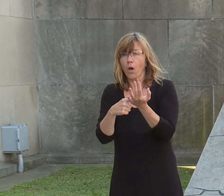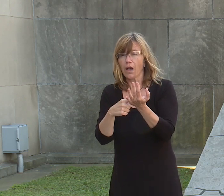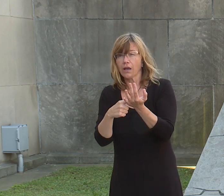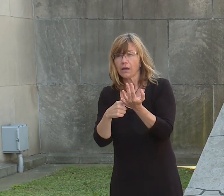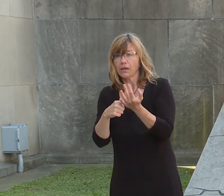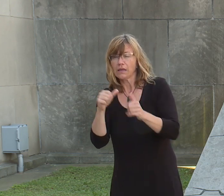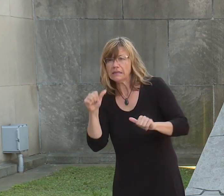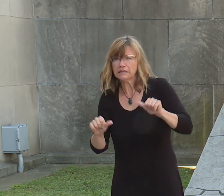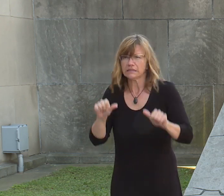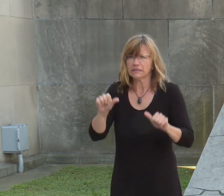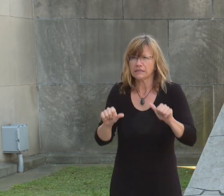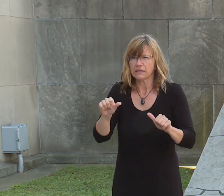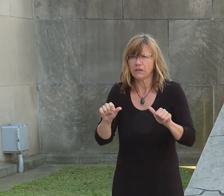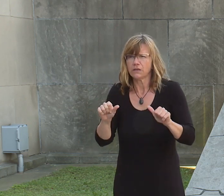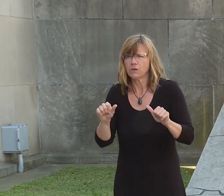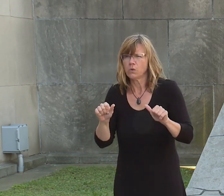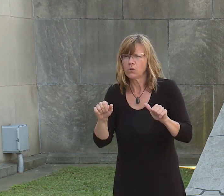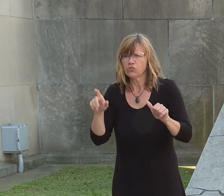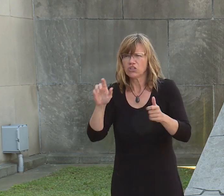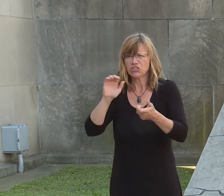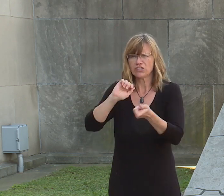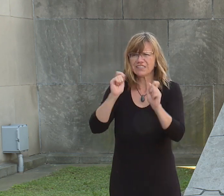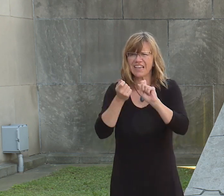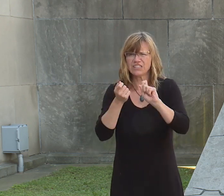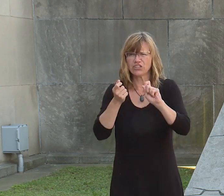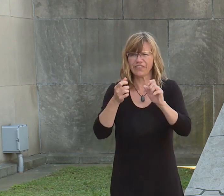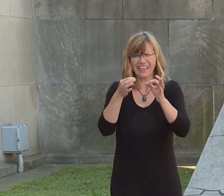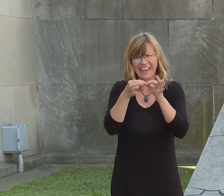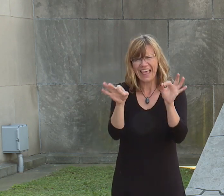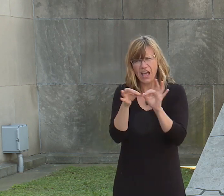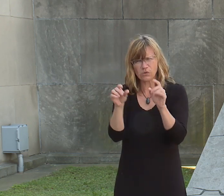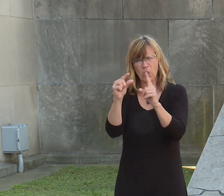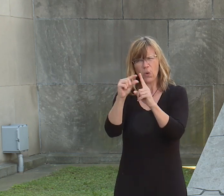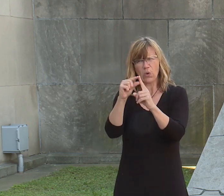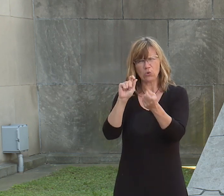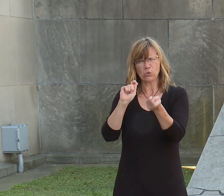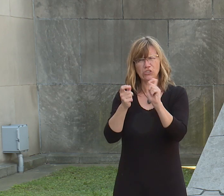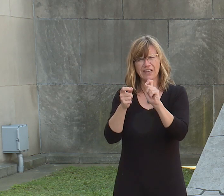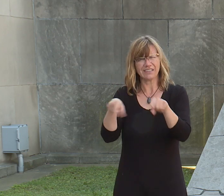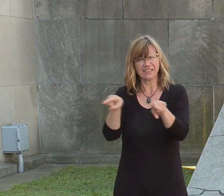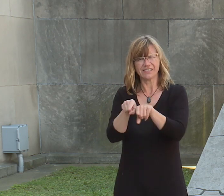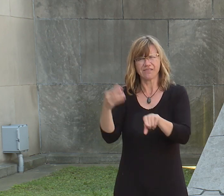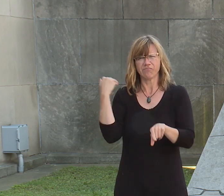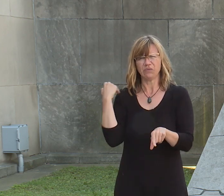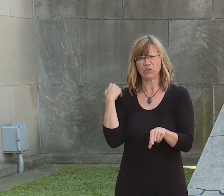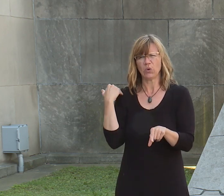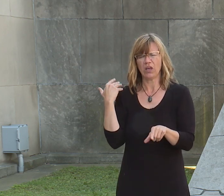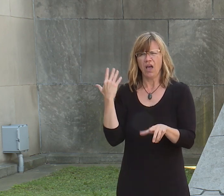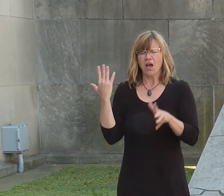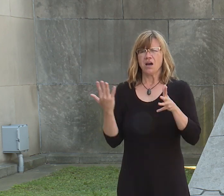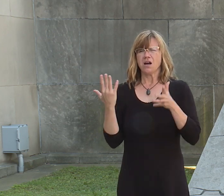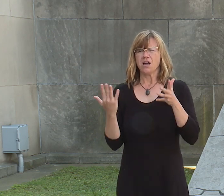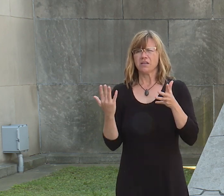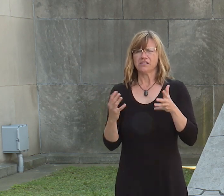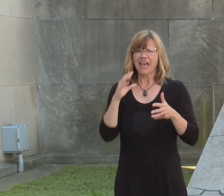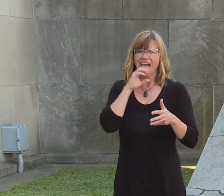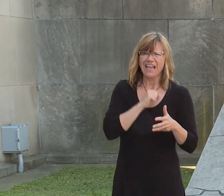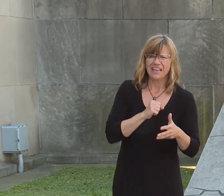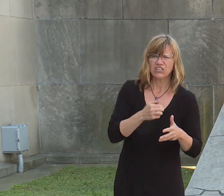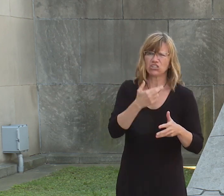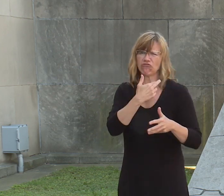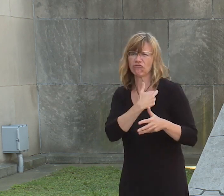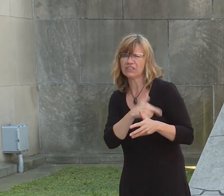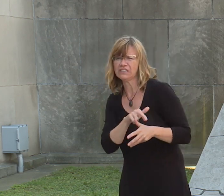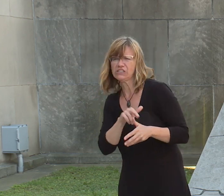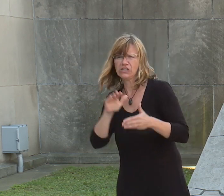you explain why you've changed the language and exactly which demographic group, whether it's age, religion,